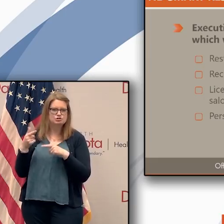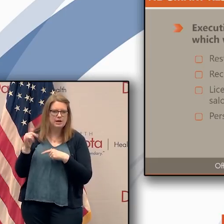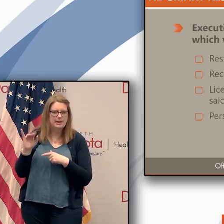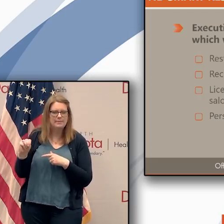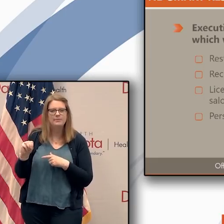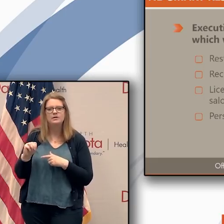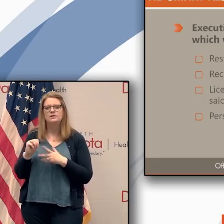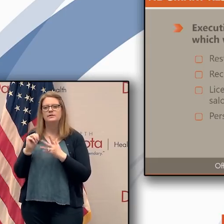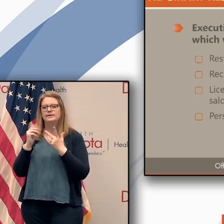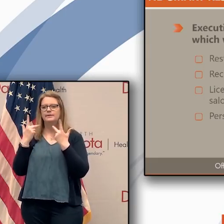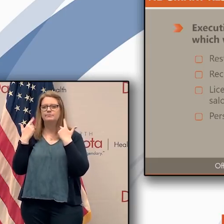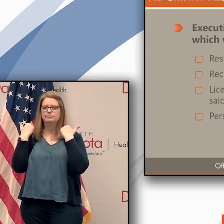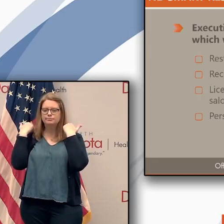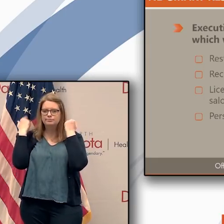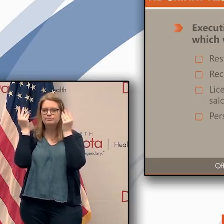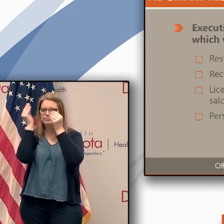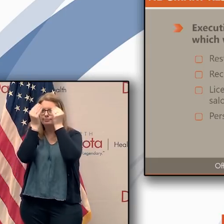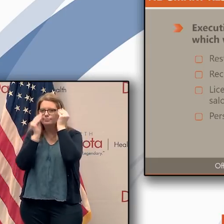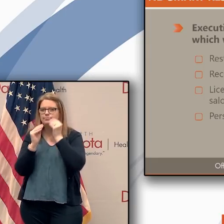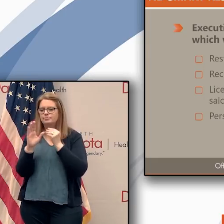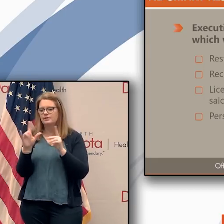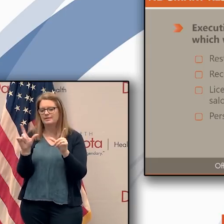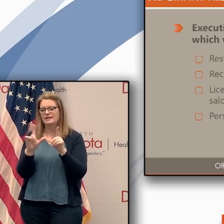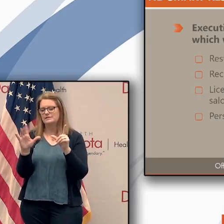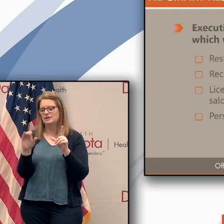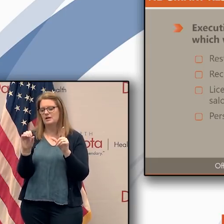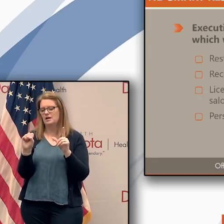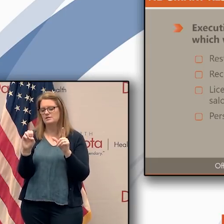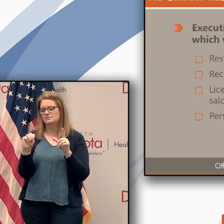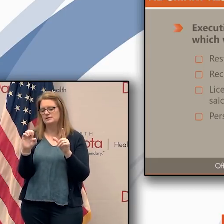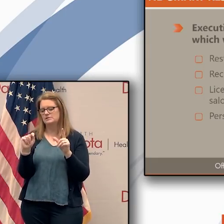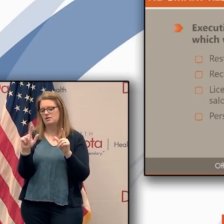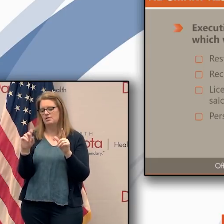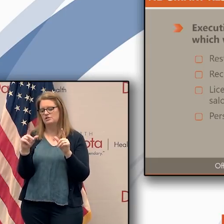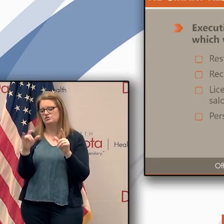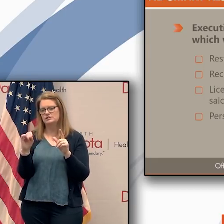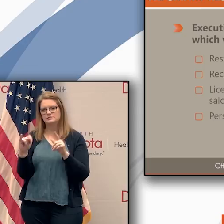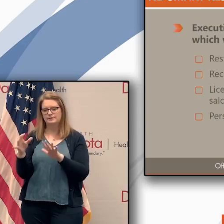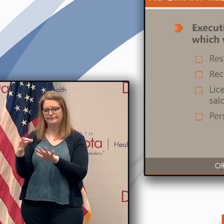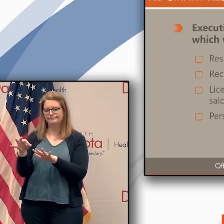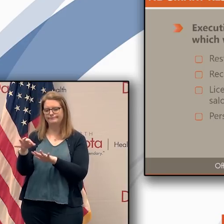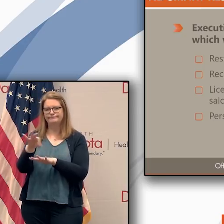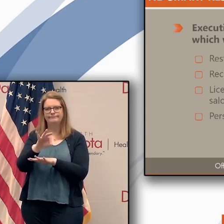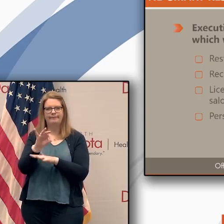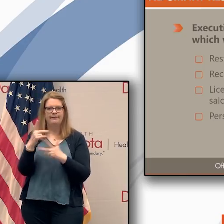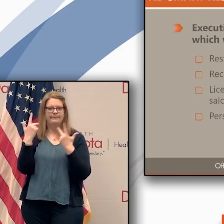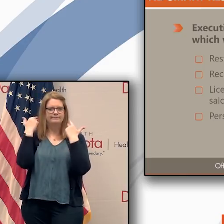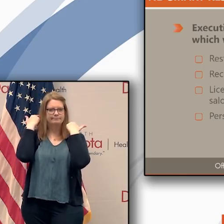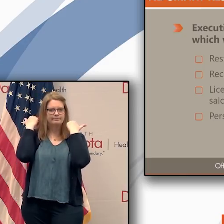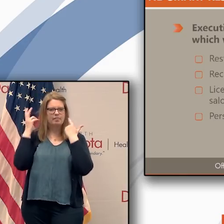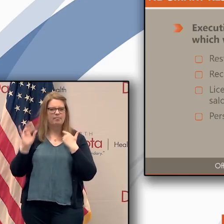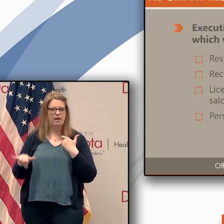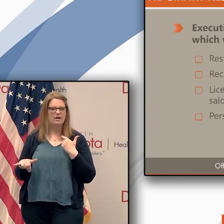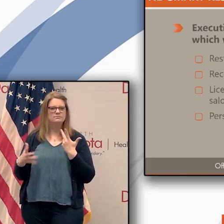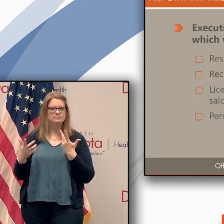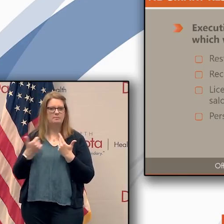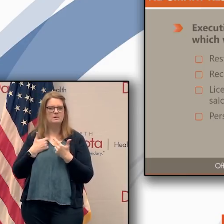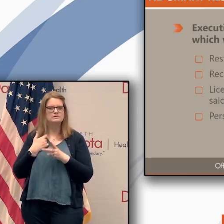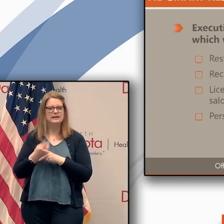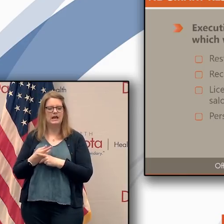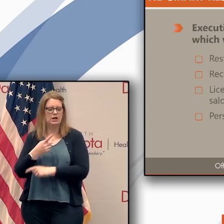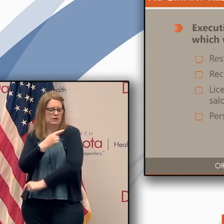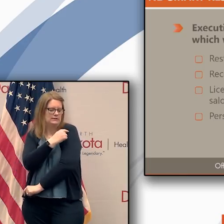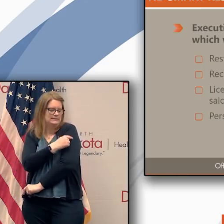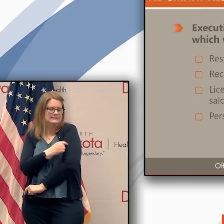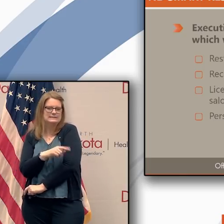licensed cosmetologists, which includes, of course, esthetician, manicurist, barber and beauty salons, barbershops, personal care,